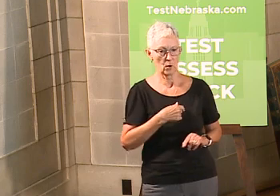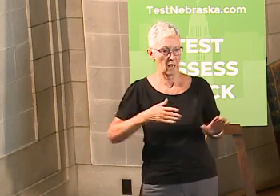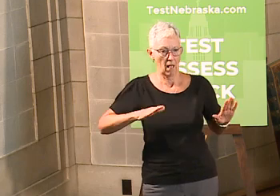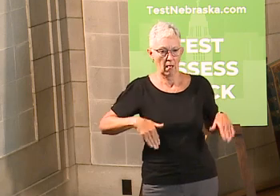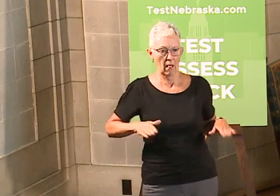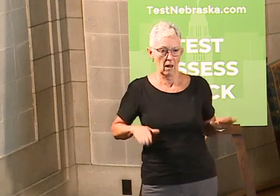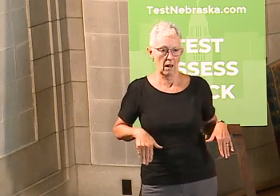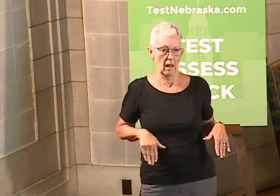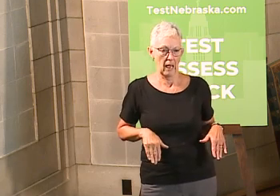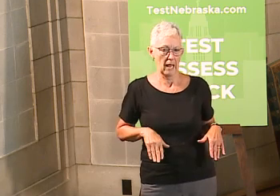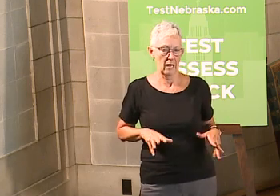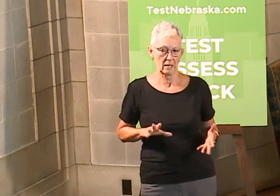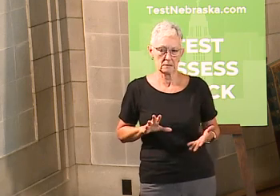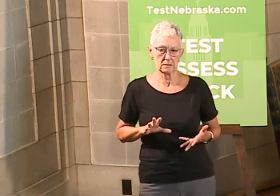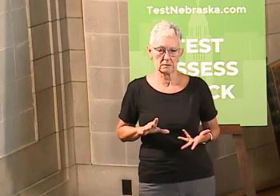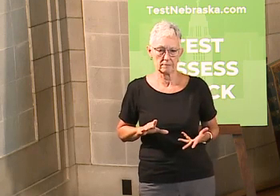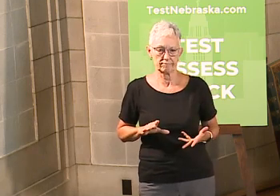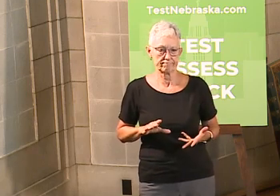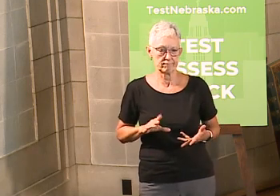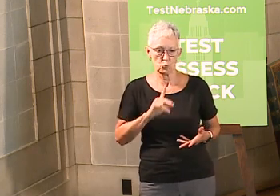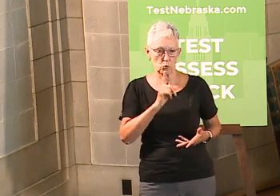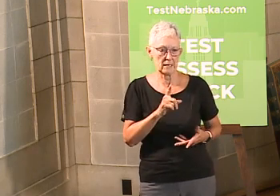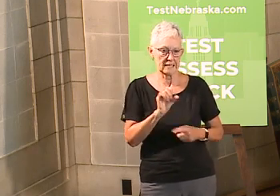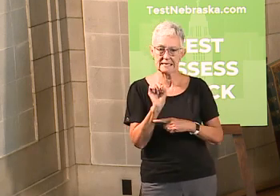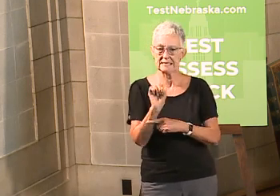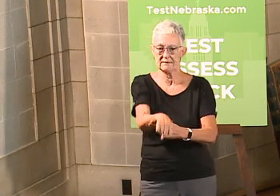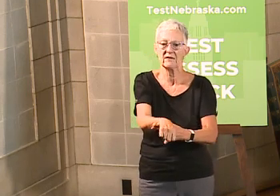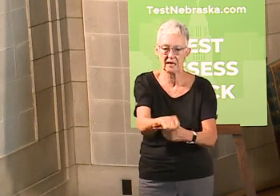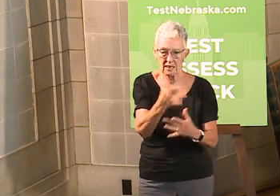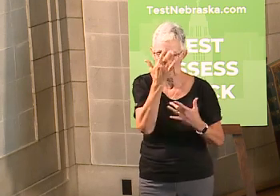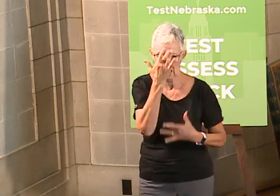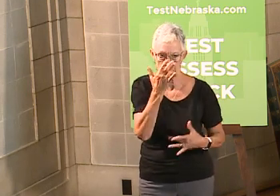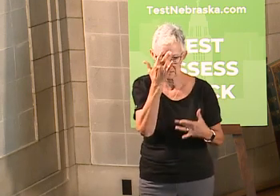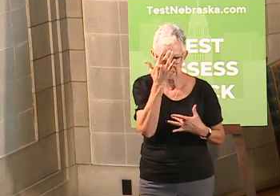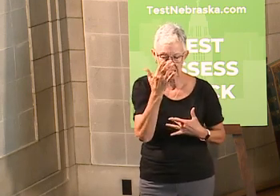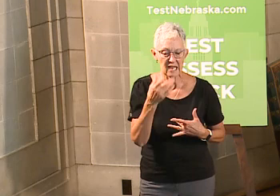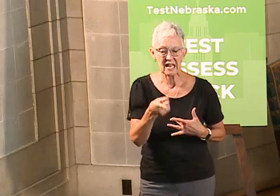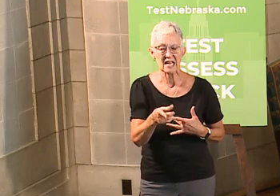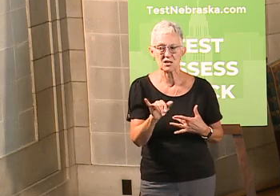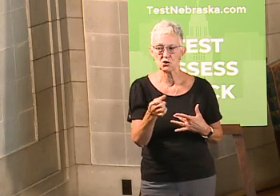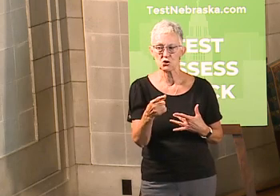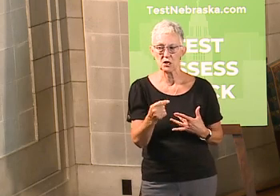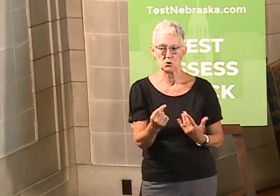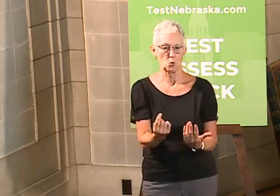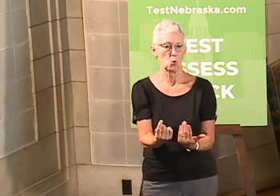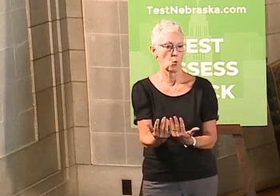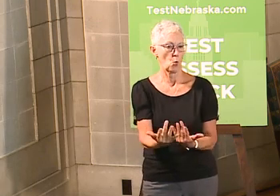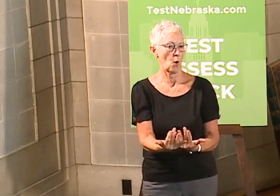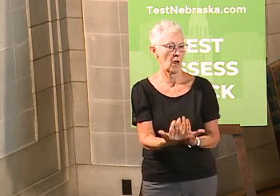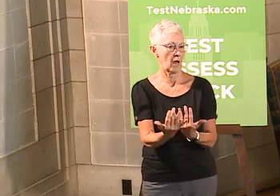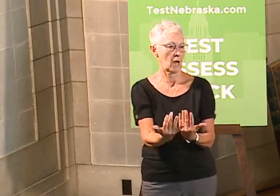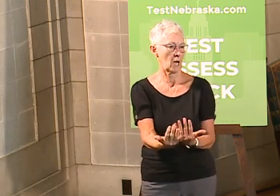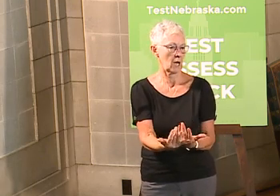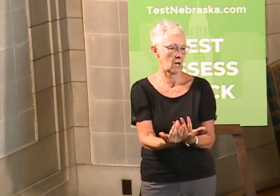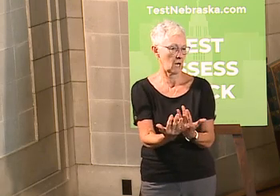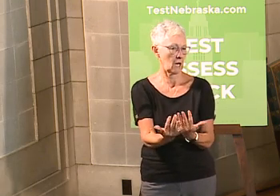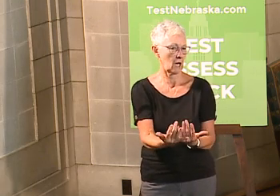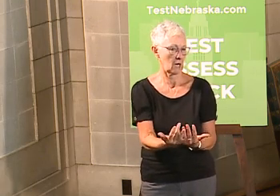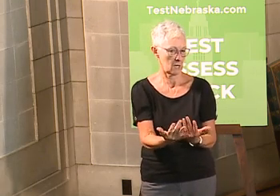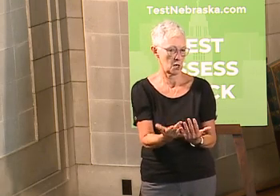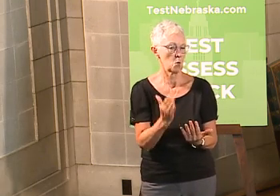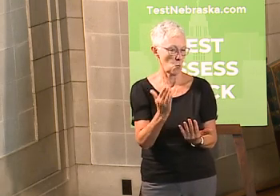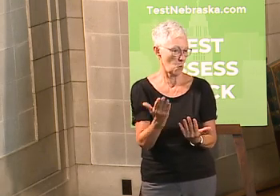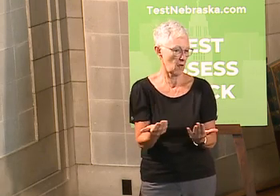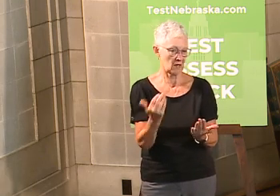yet. Can you comment on that? Sure. So there was a story that Paul's referencing about UNMC officials saying that, hey, it's still simmering here.